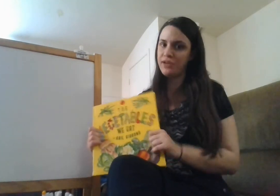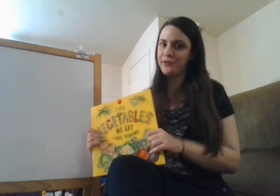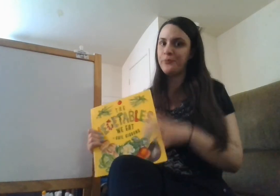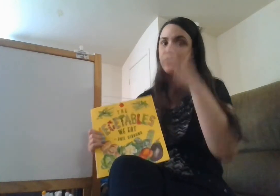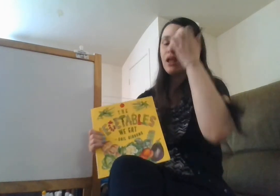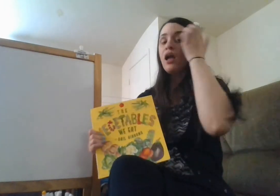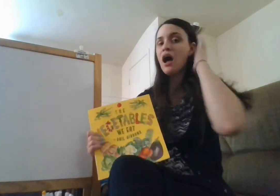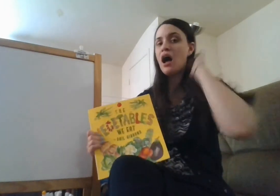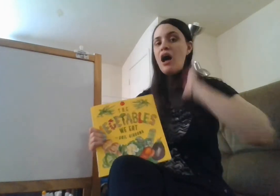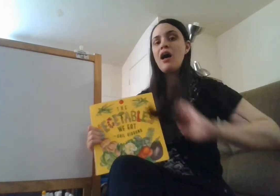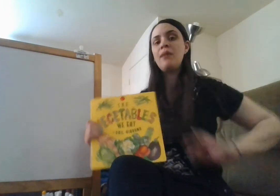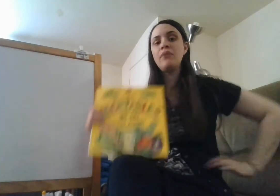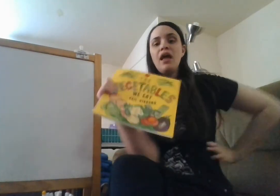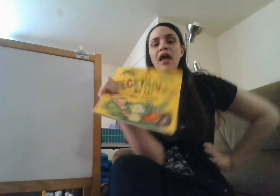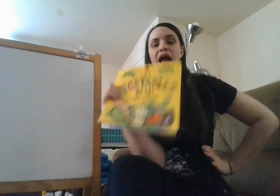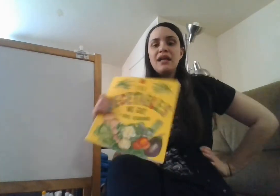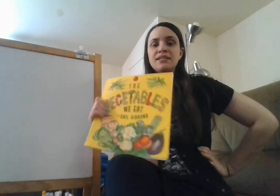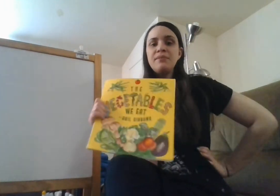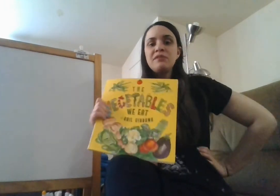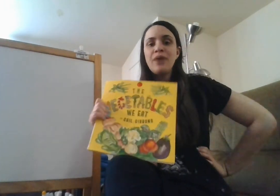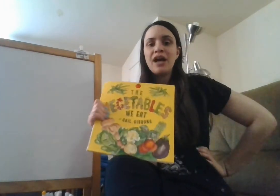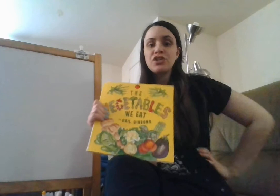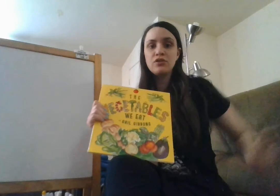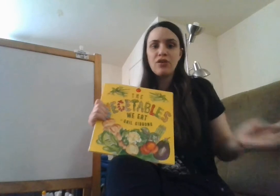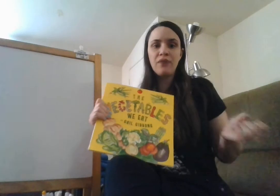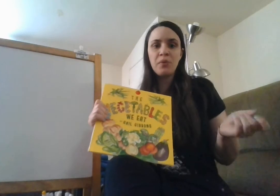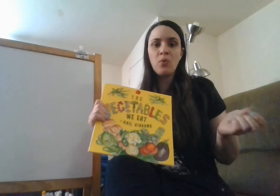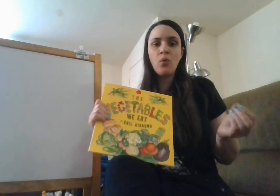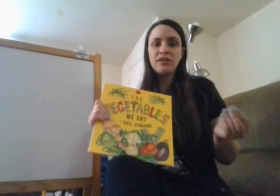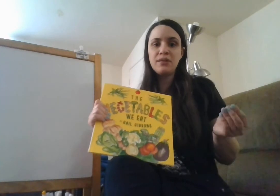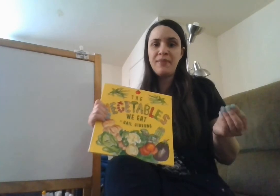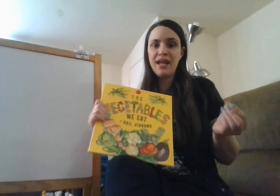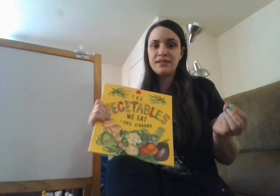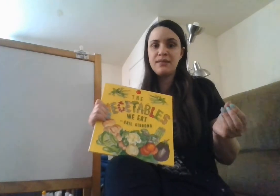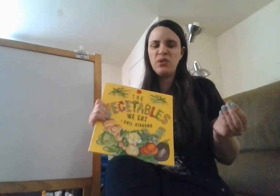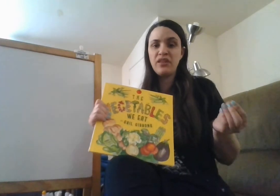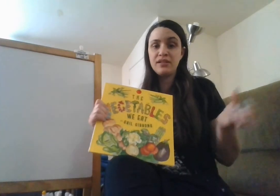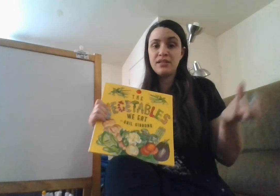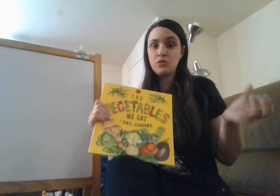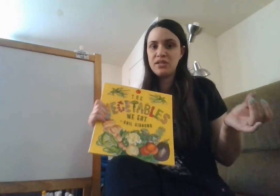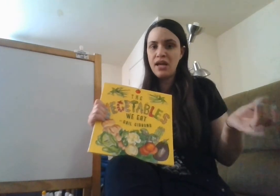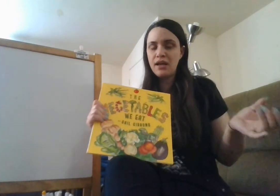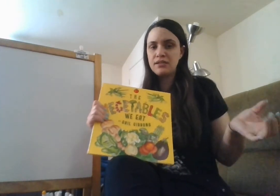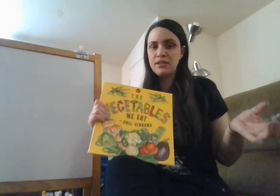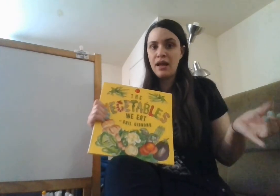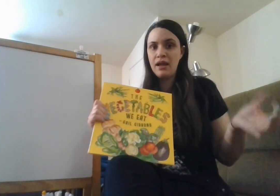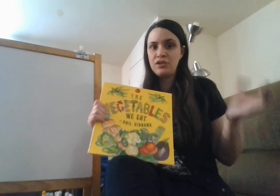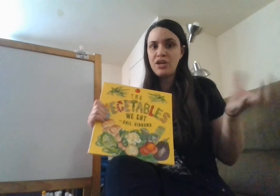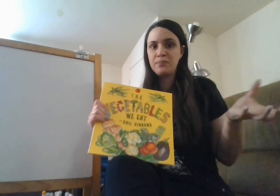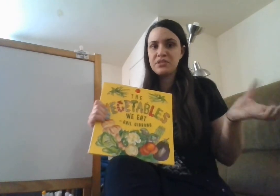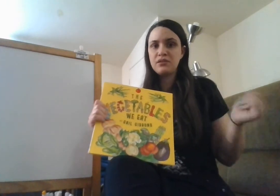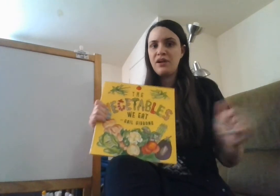too. And sometimes we actually use ground up corn to make similar things like tortillas and chips,